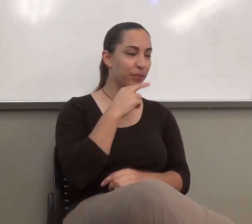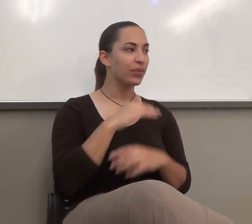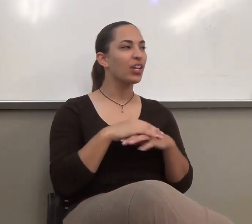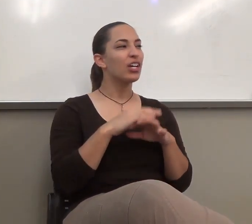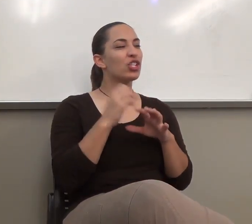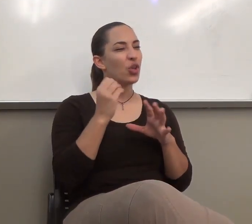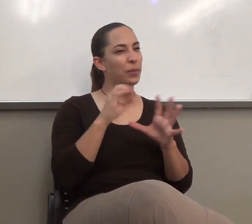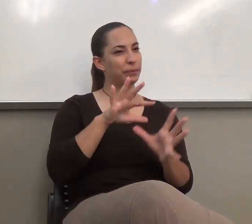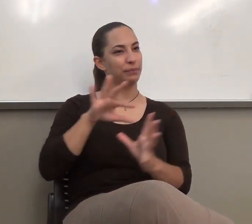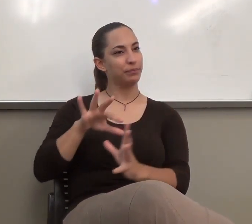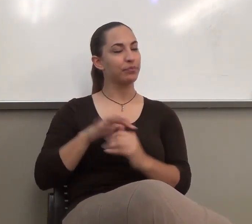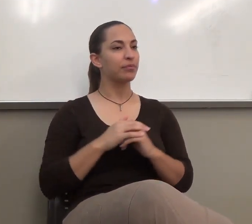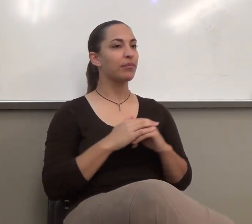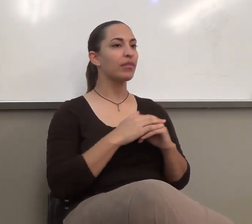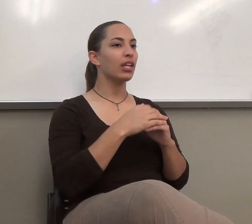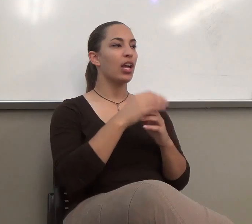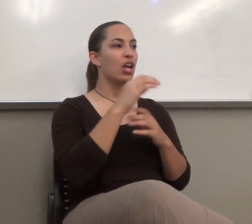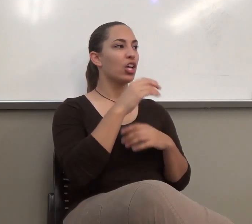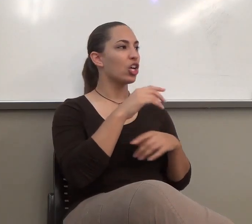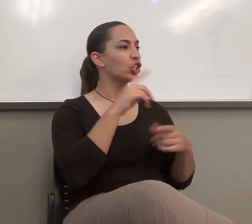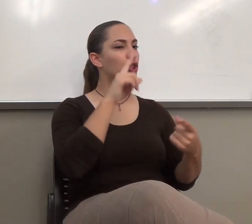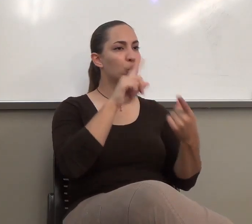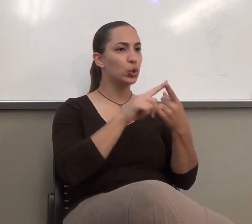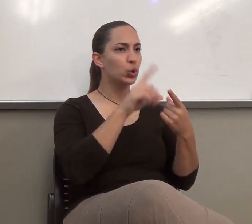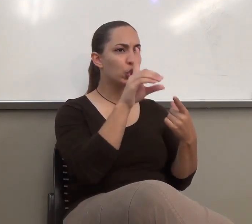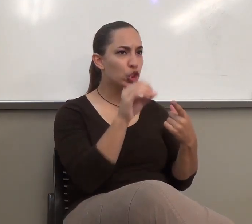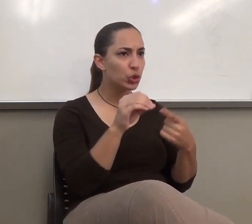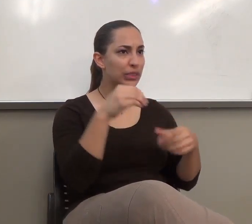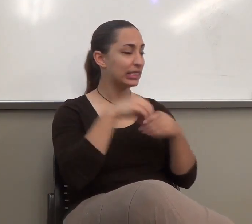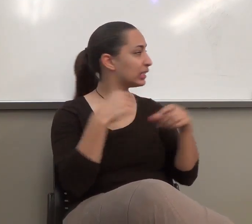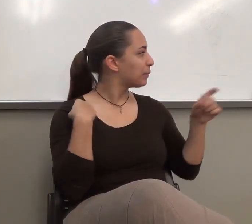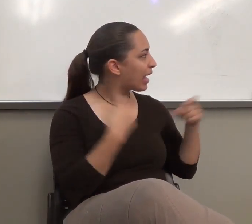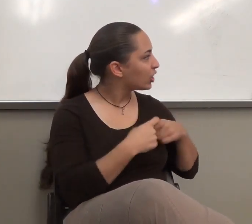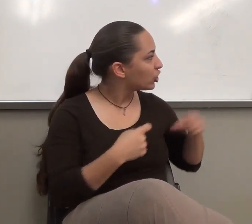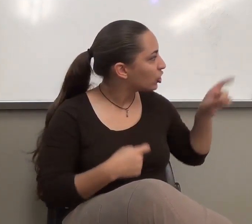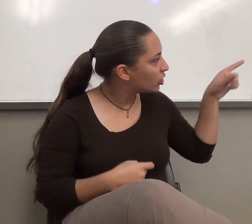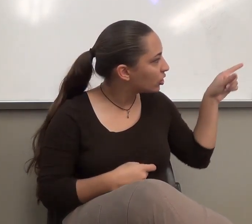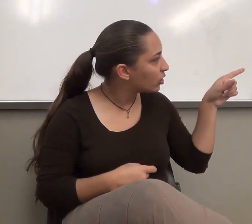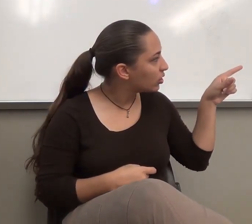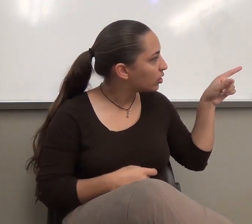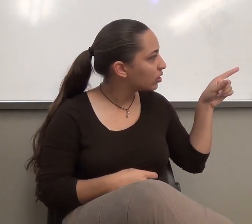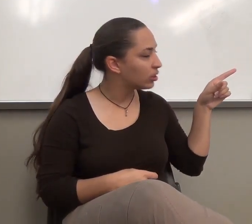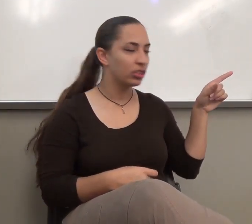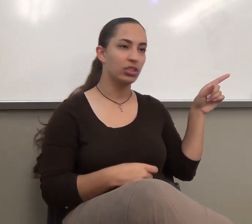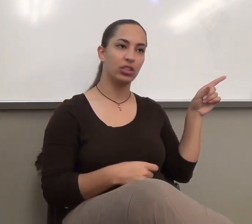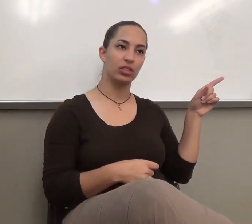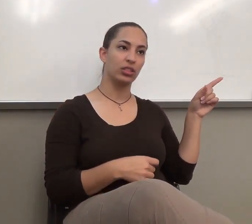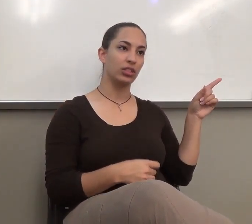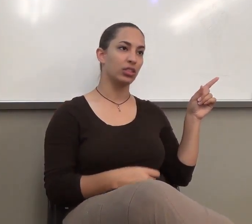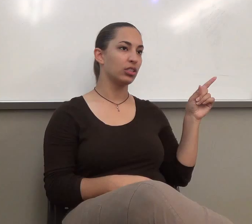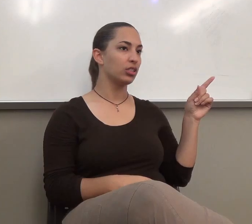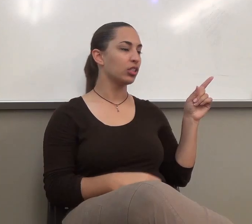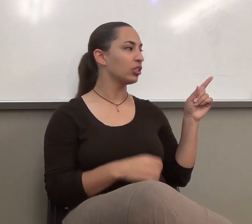this the verb to do in Spanish? My Spanish has been so long ago. Okay. What's this? Yo.